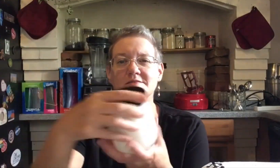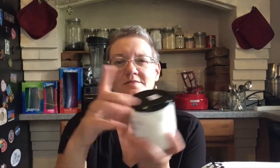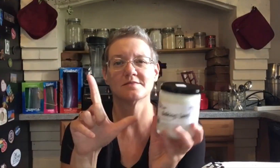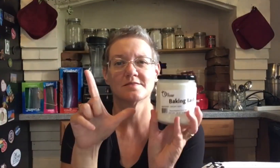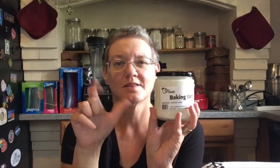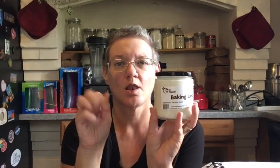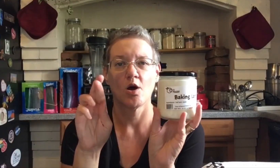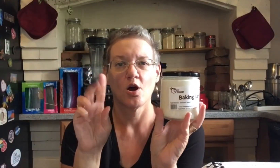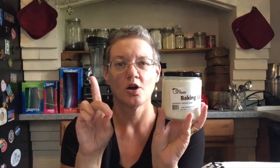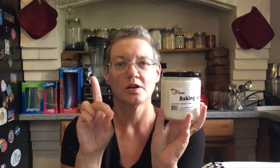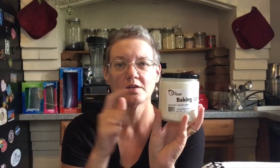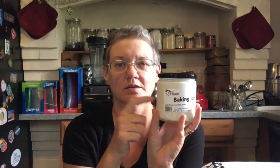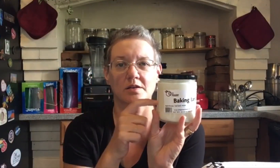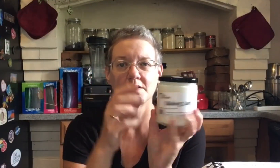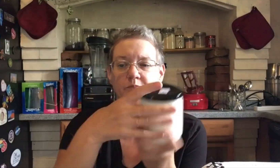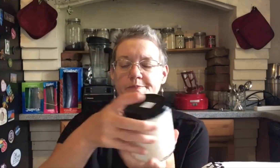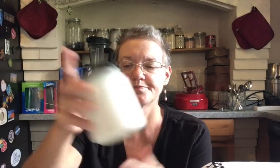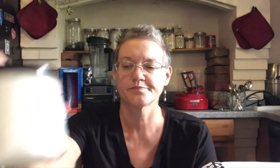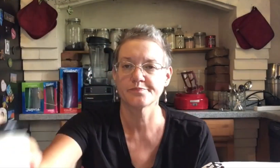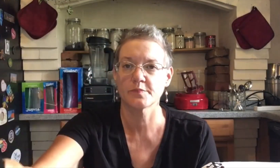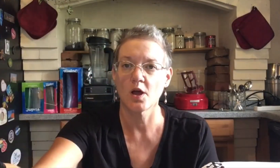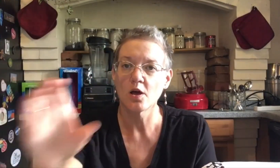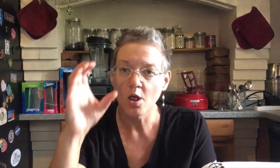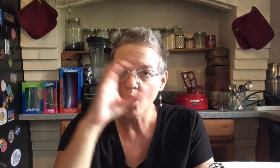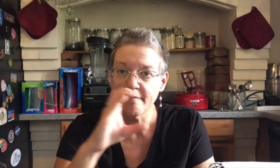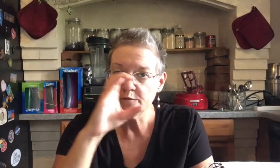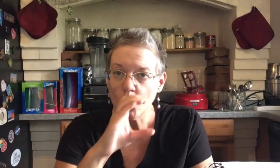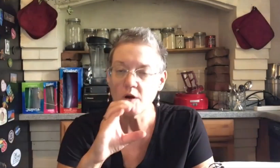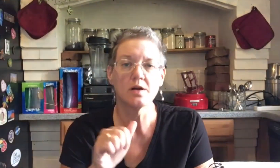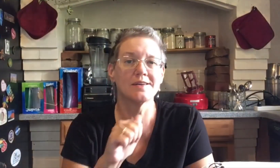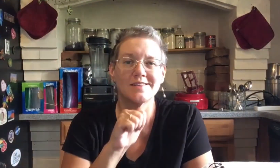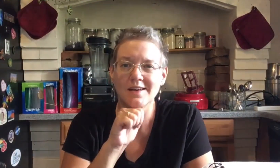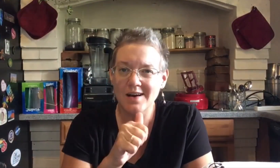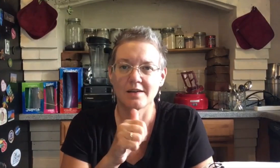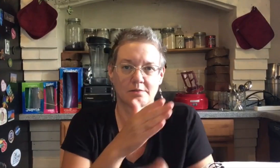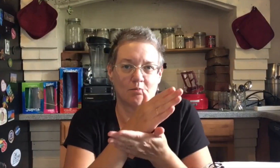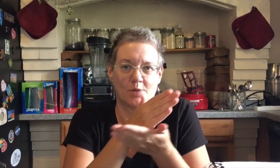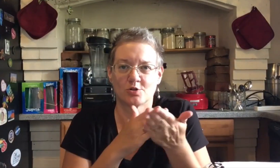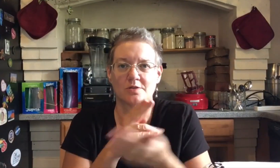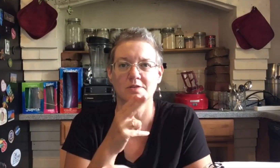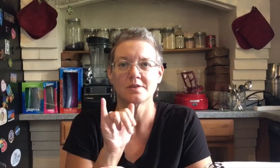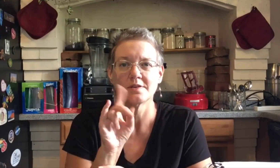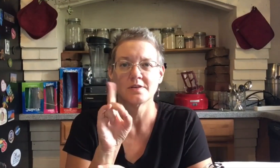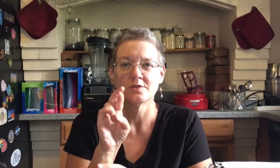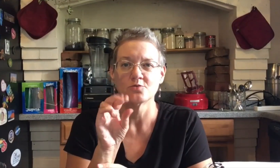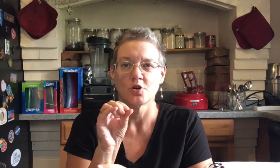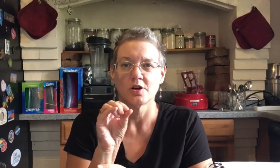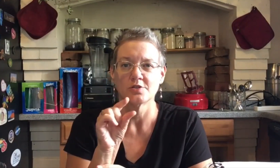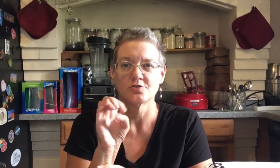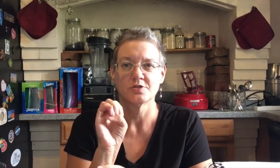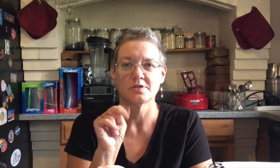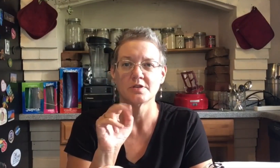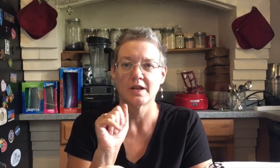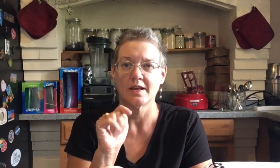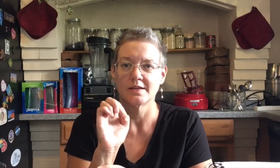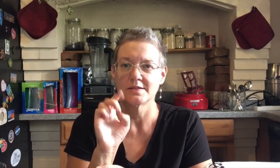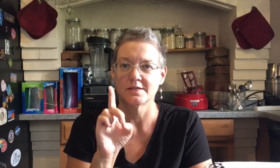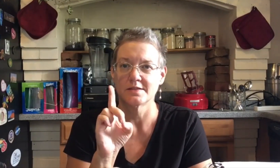I forgot, Lord. Look for not partially